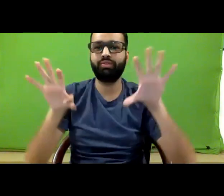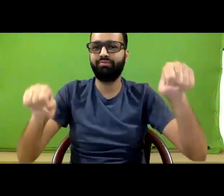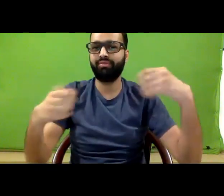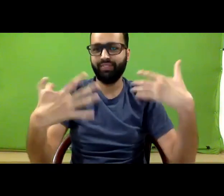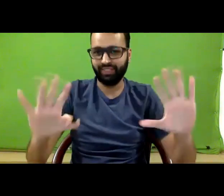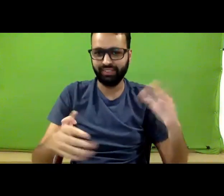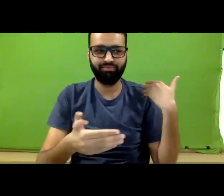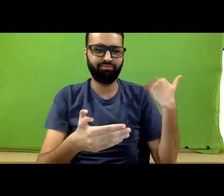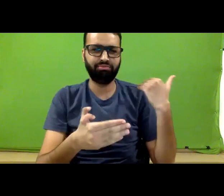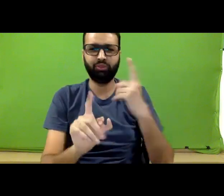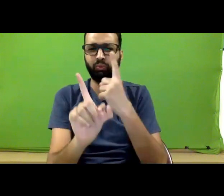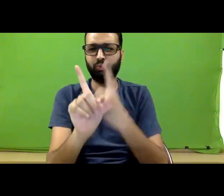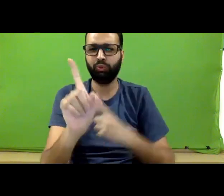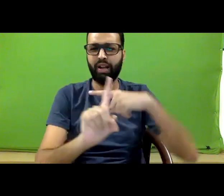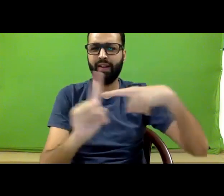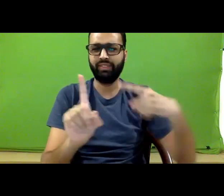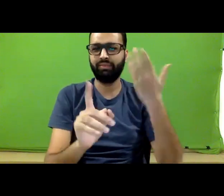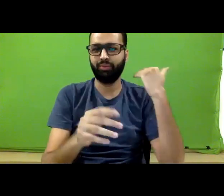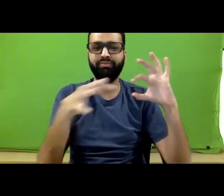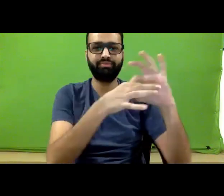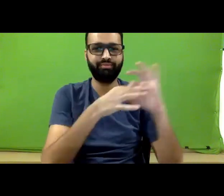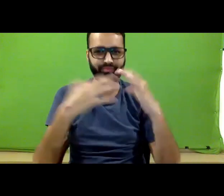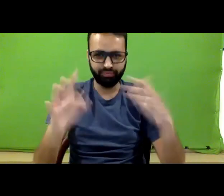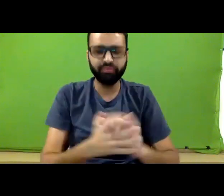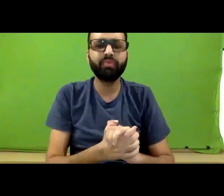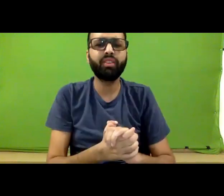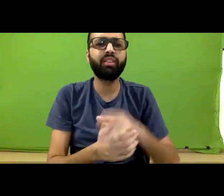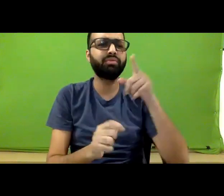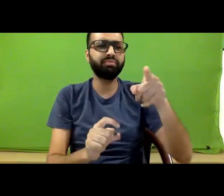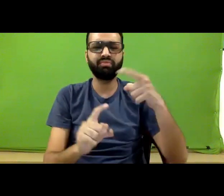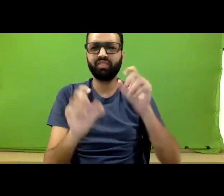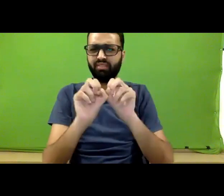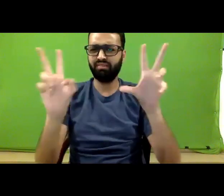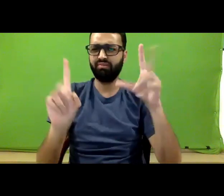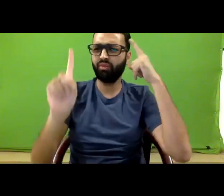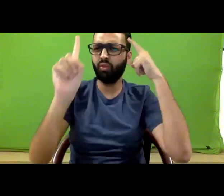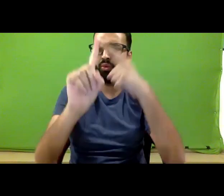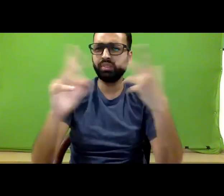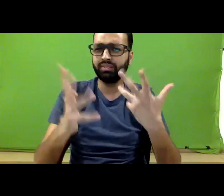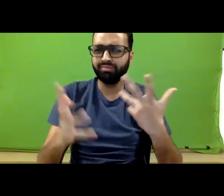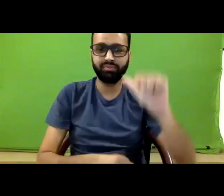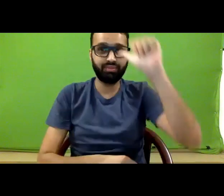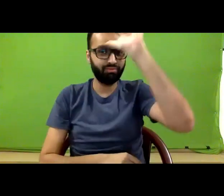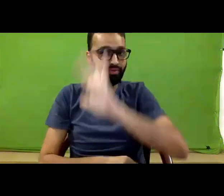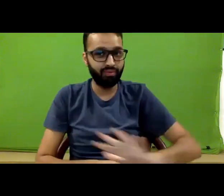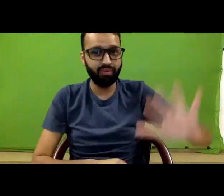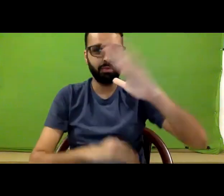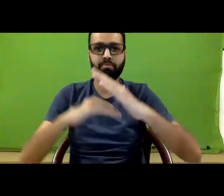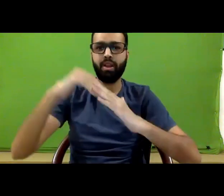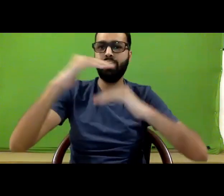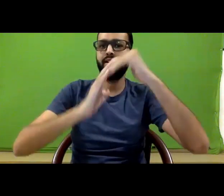Section. We are affiliated with 2 bodies. And 1.5 years ago, we got affiliated with the 2. Yadi aims